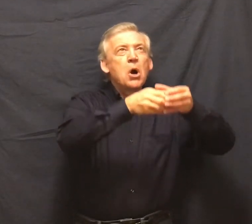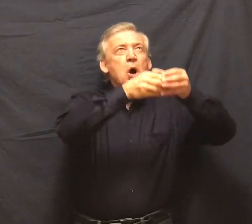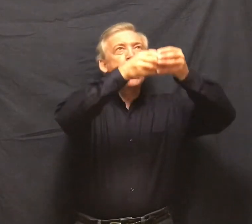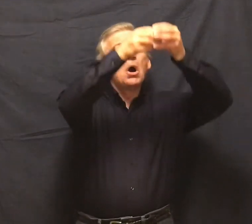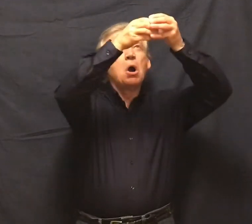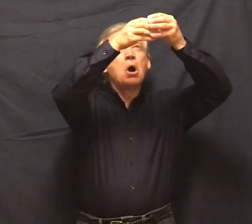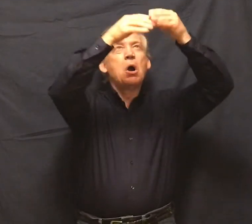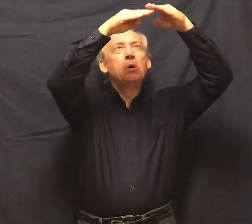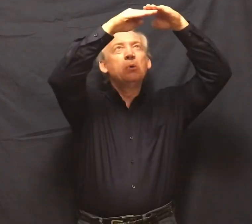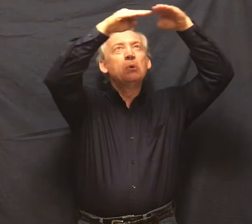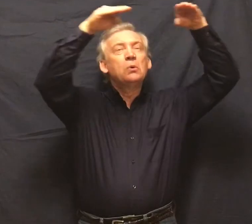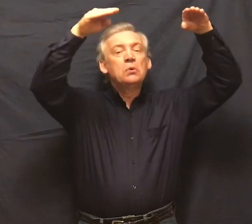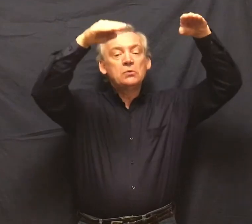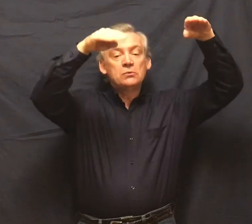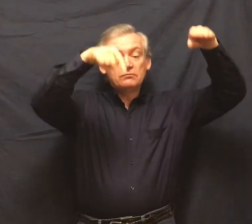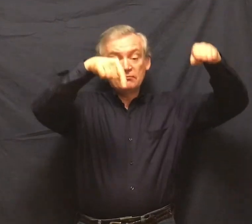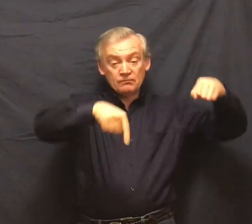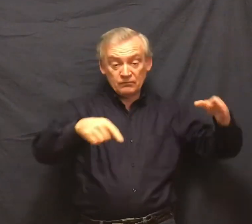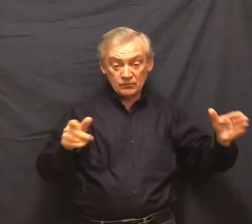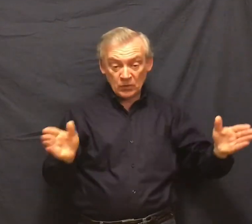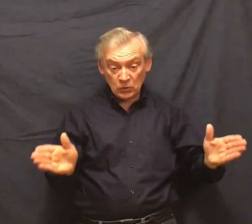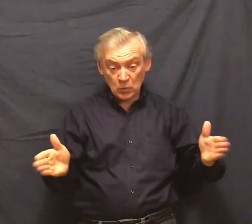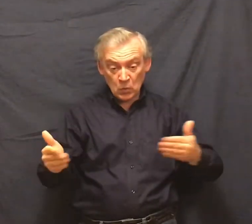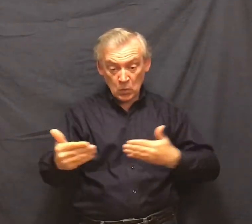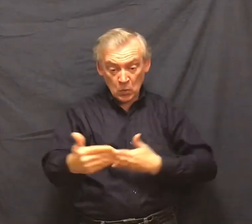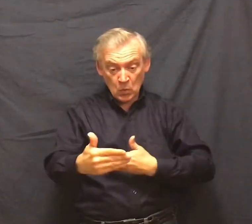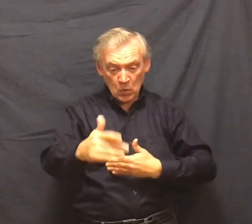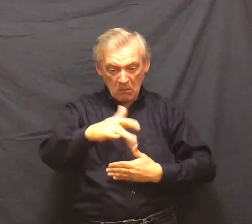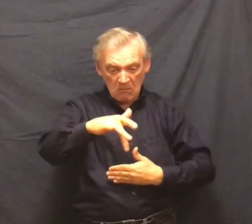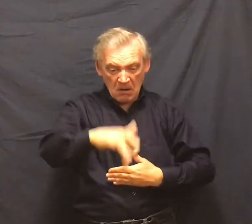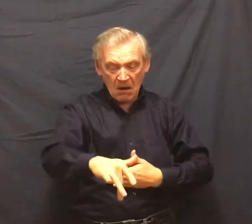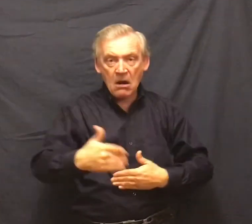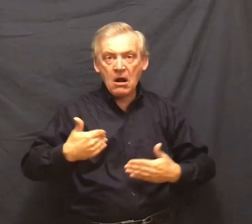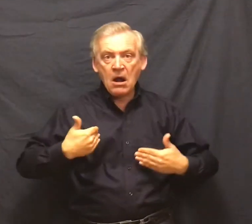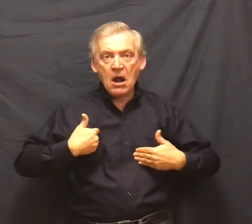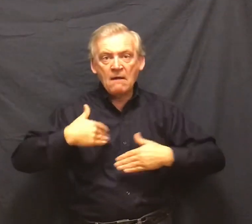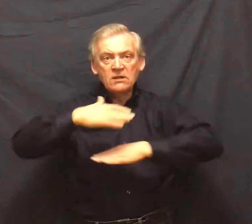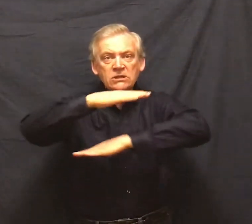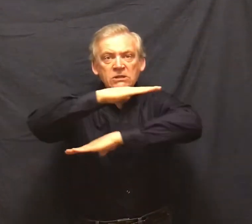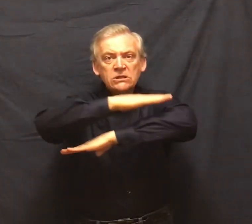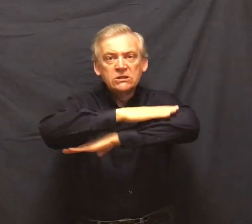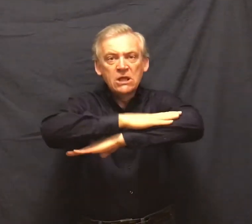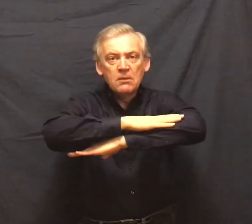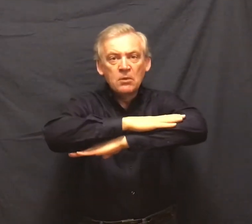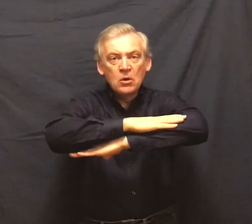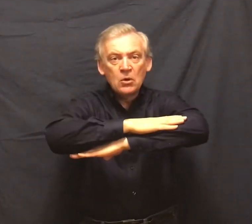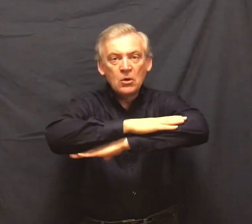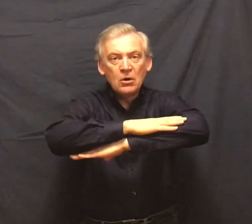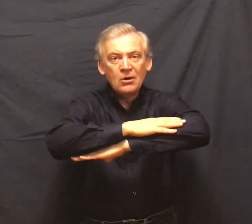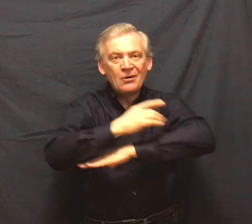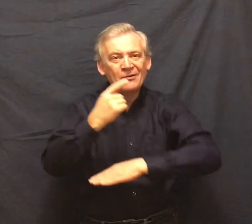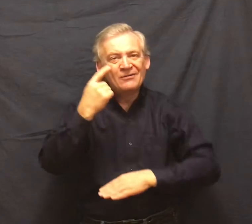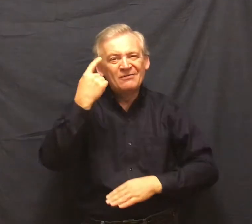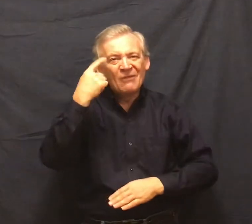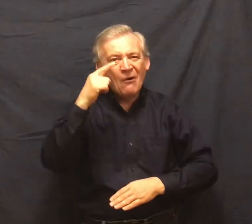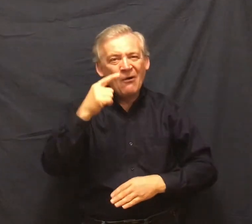In the middle of the room stood a big square table littered with playing cards, and around it were grouped boxes for the players to sit on.